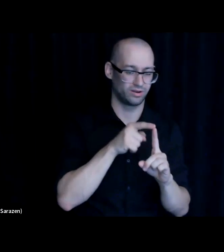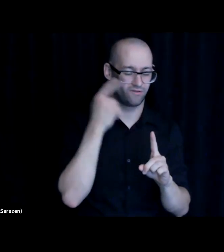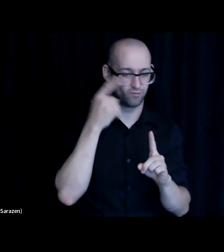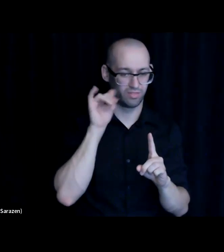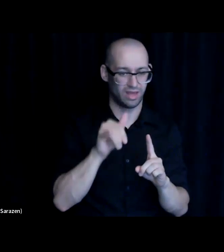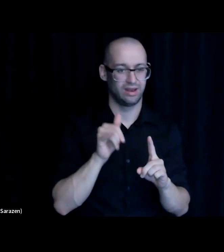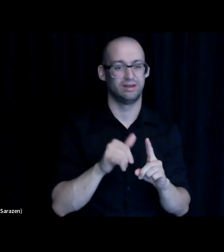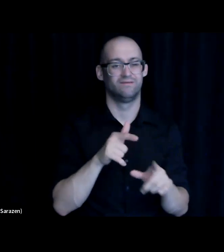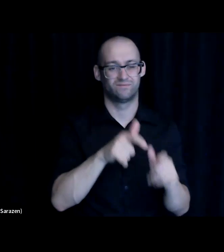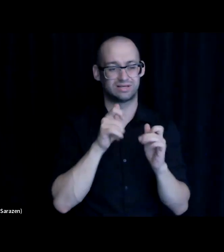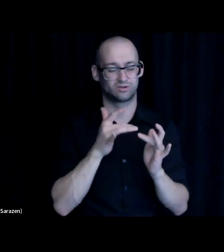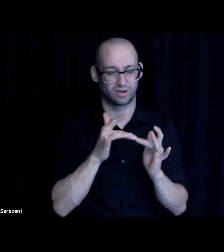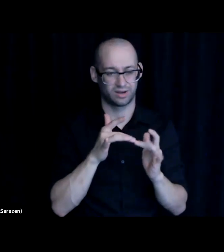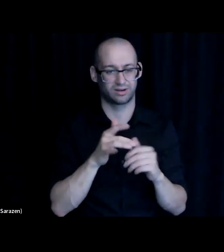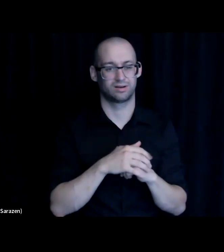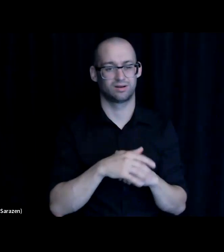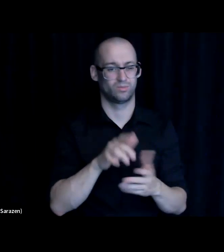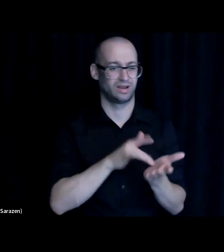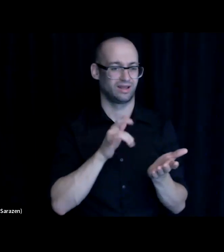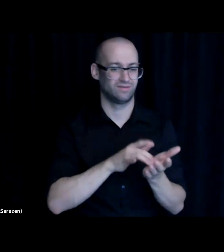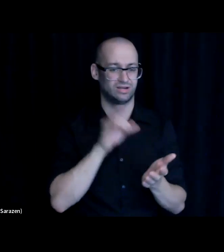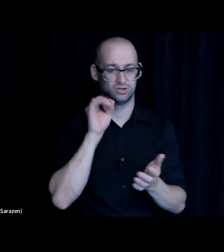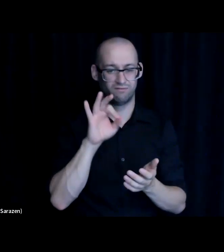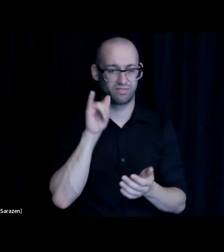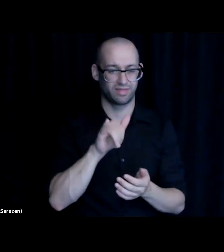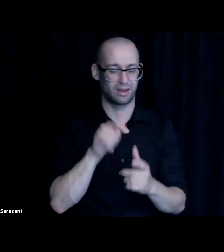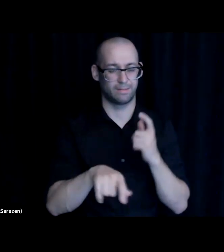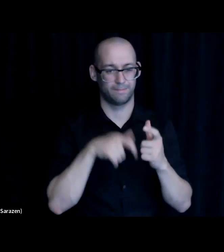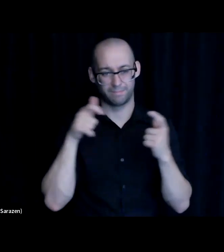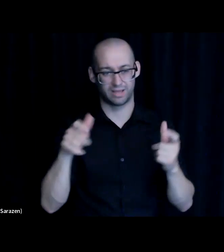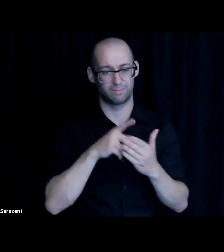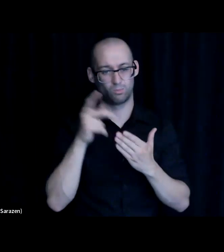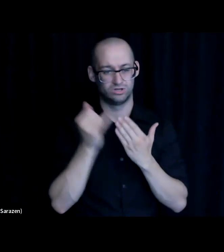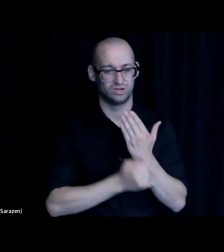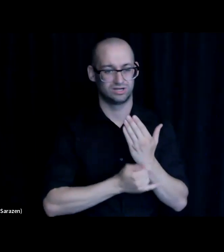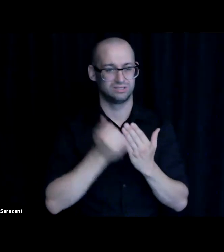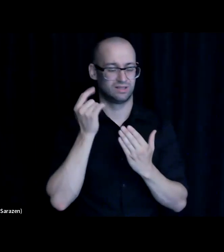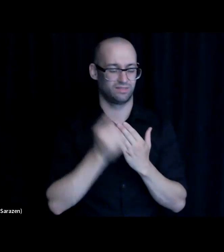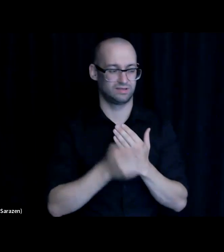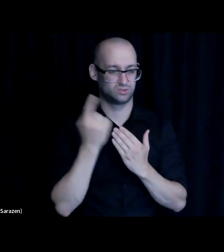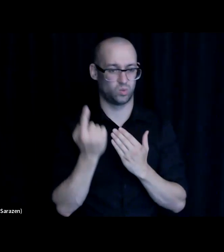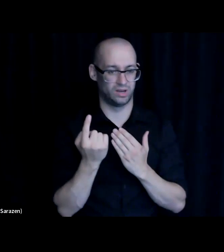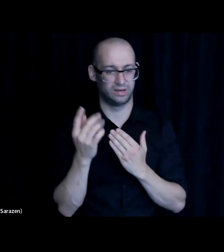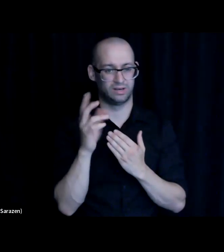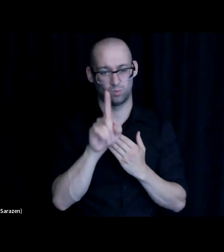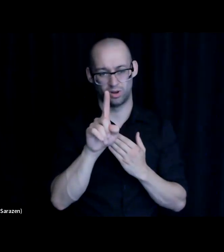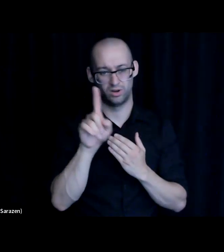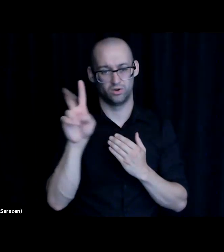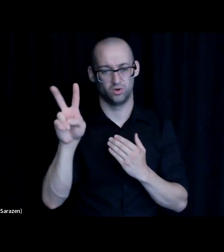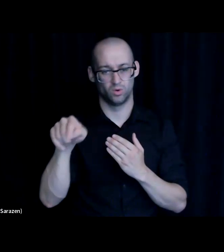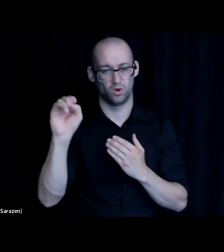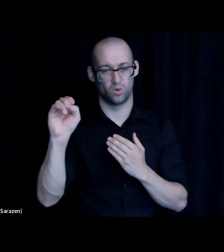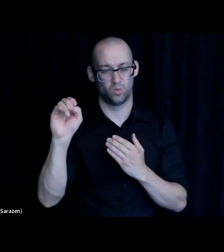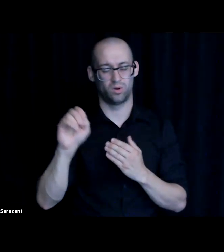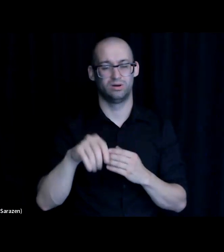the ones we took advantage of were the big projects, the big one and the 2.0. Big stands